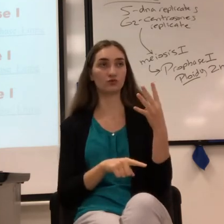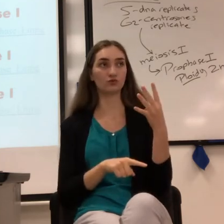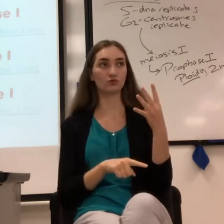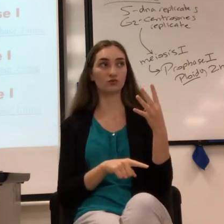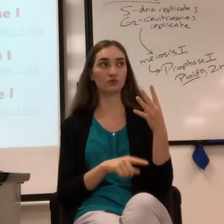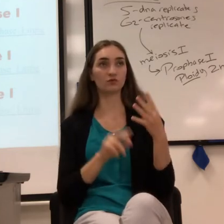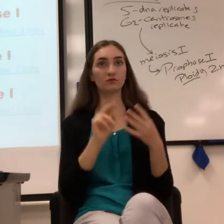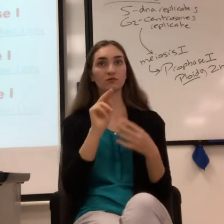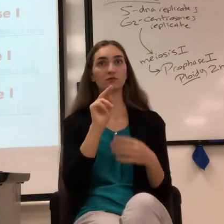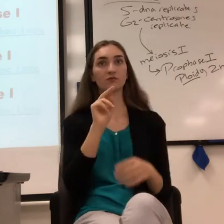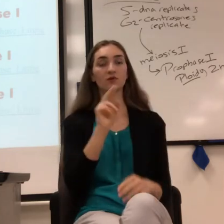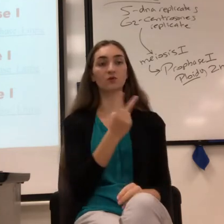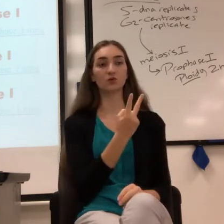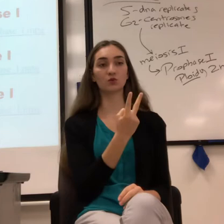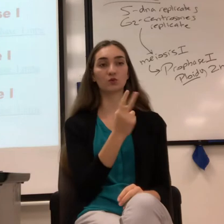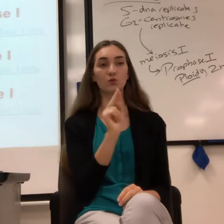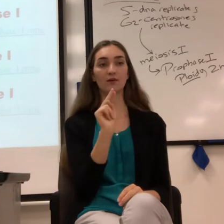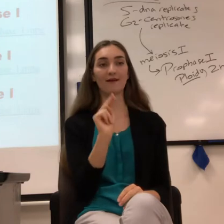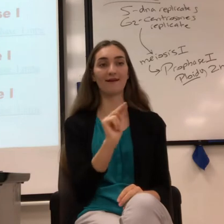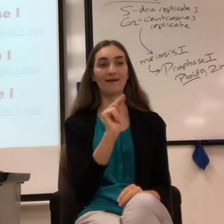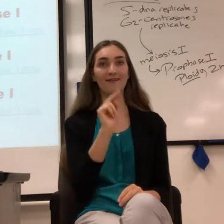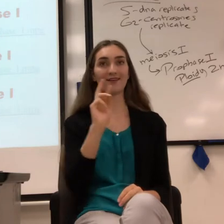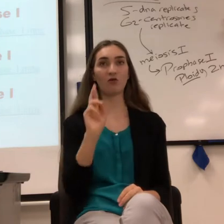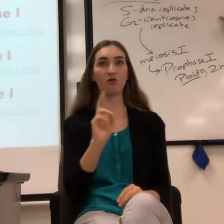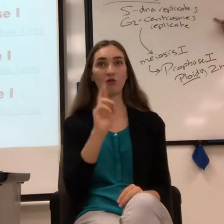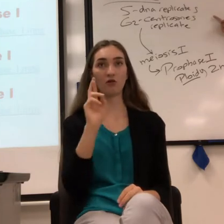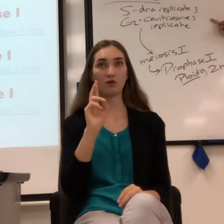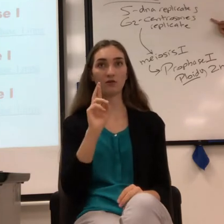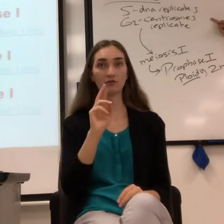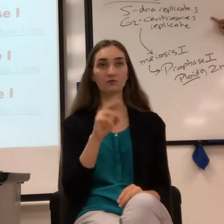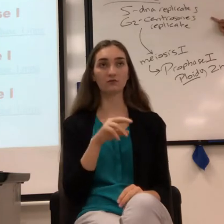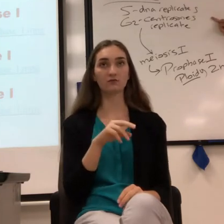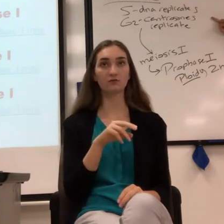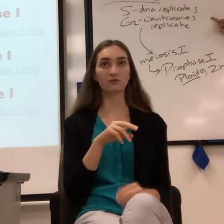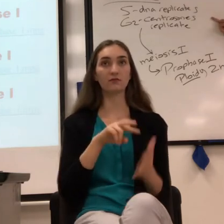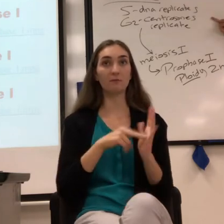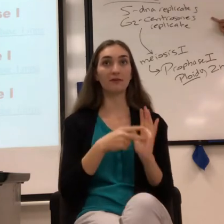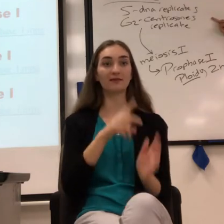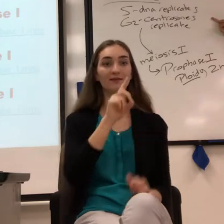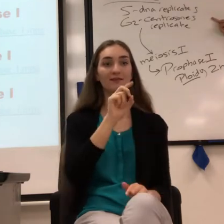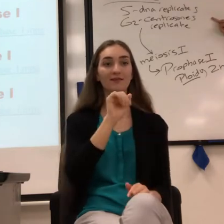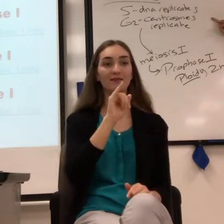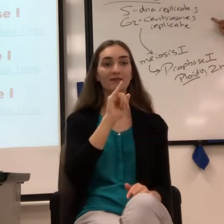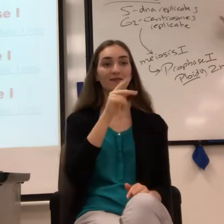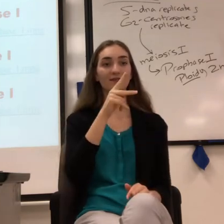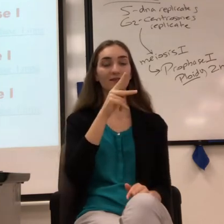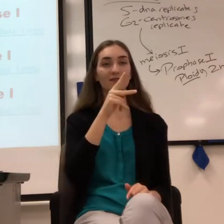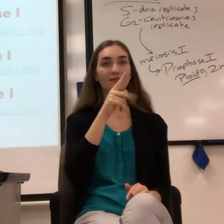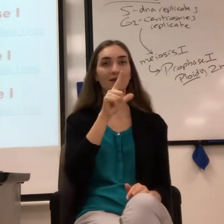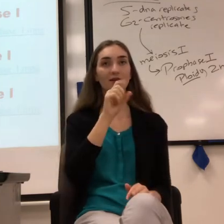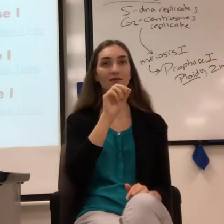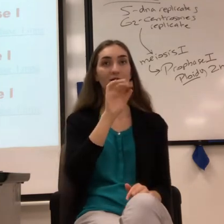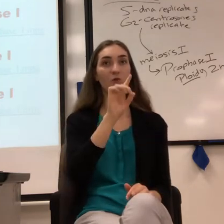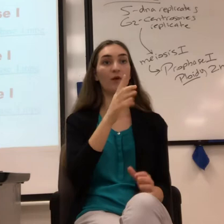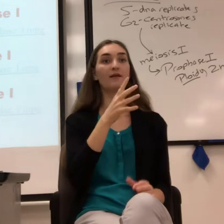Two and R. You're diploid, and you've already replicated. Okay.